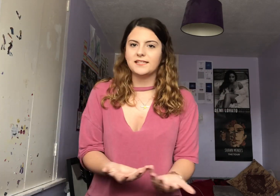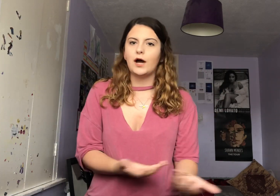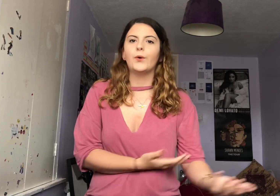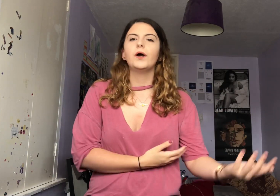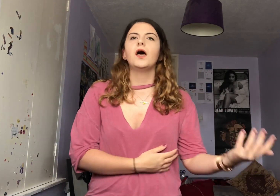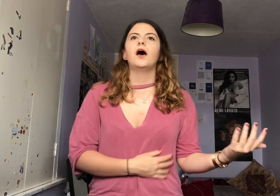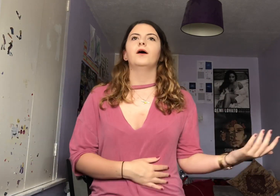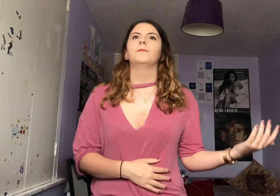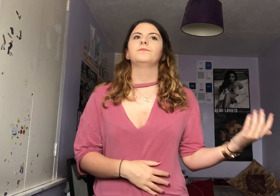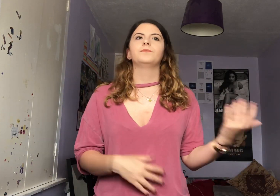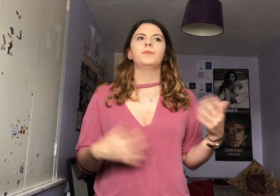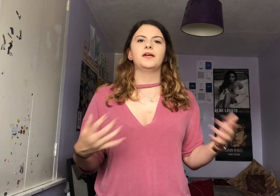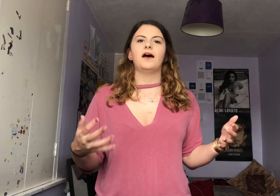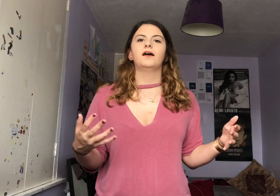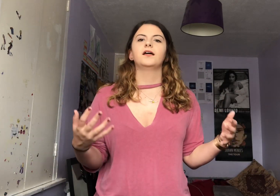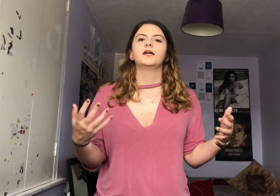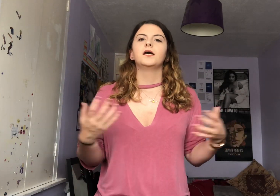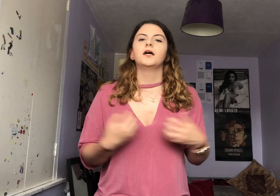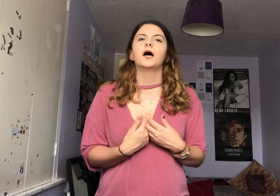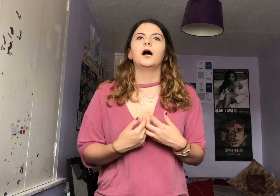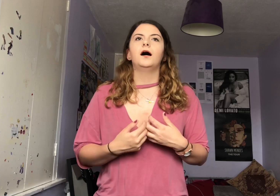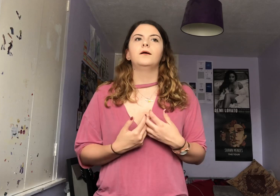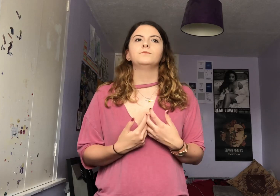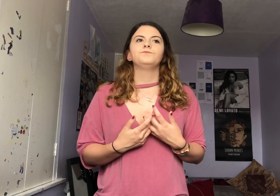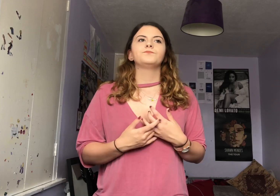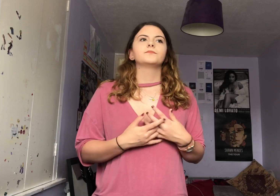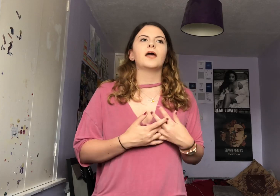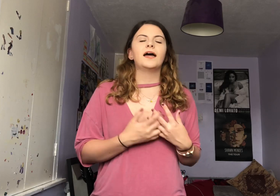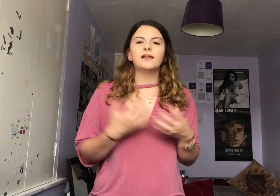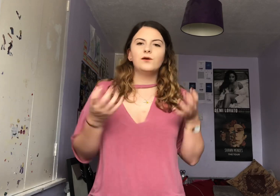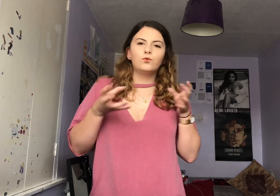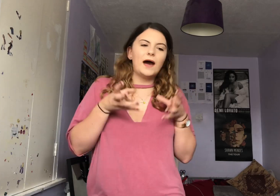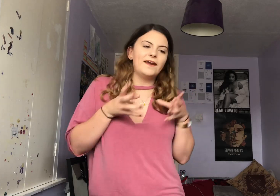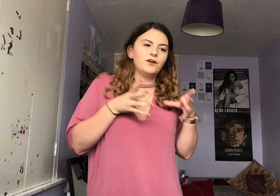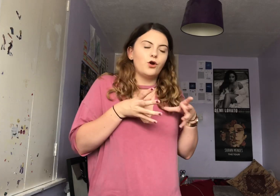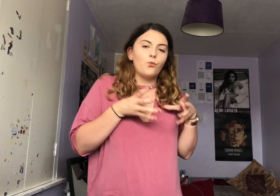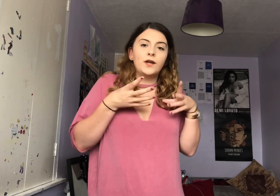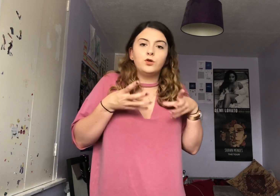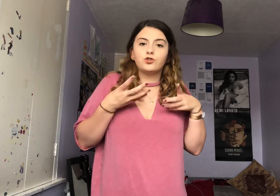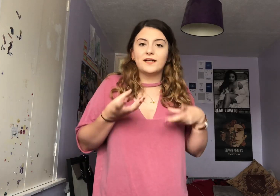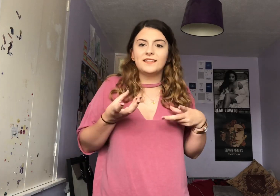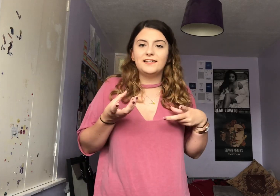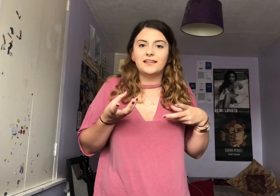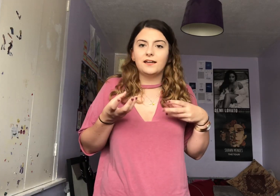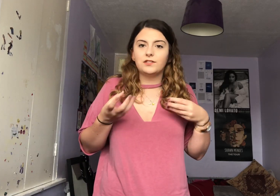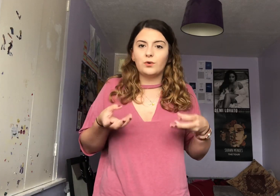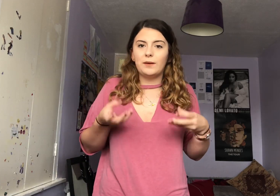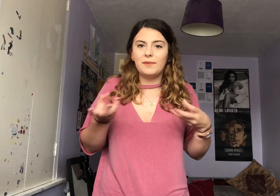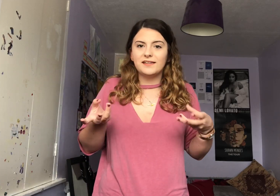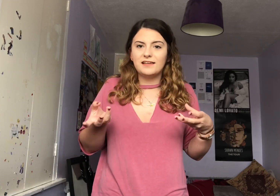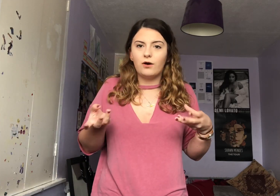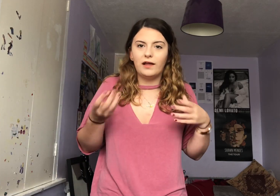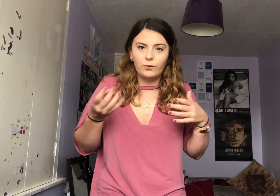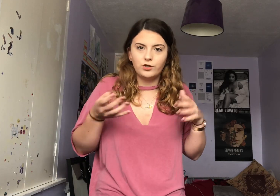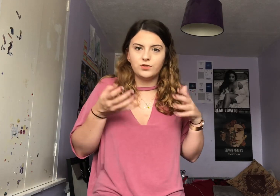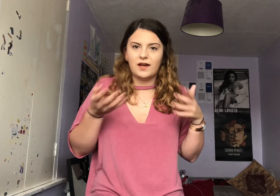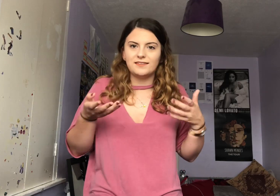BSL, but yeah. And a little added note, when you're translating a song in BSL, like when you're sign